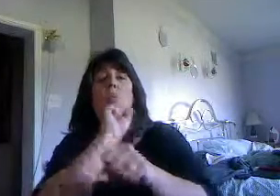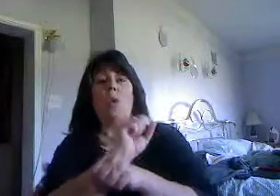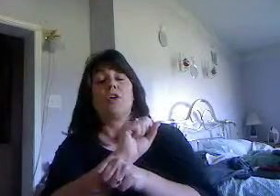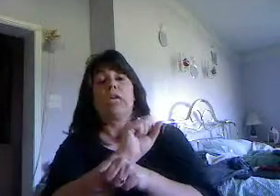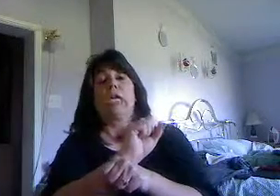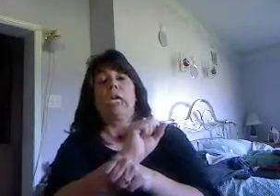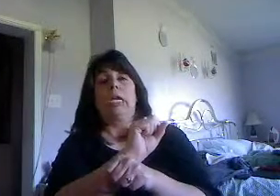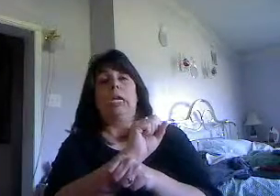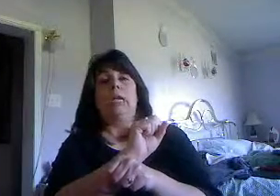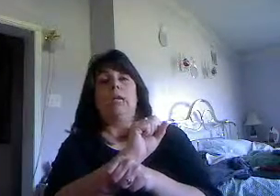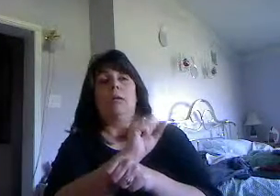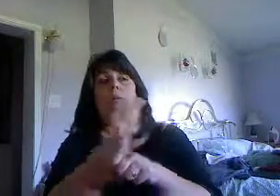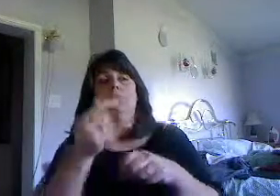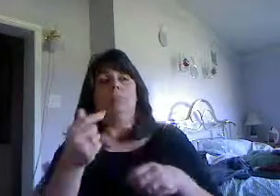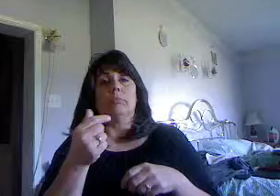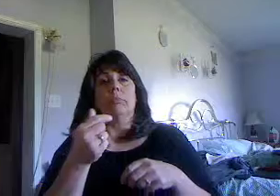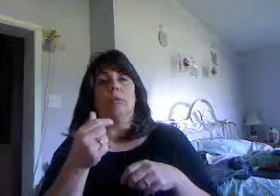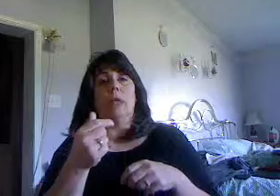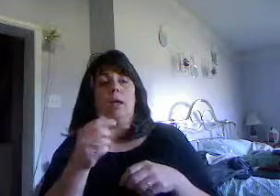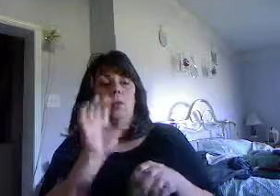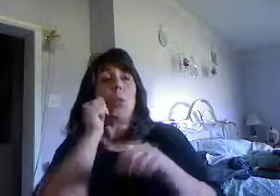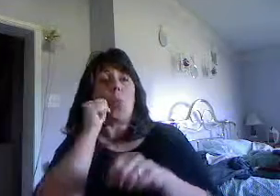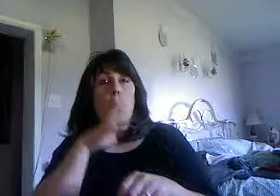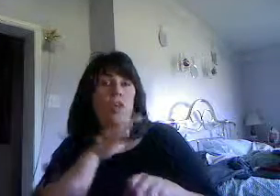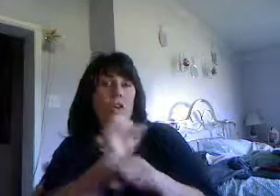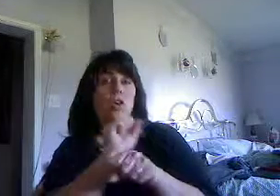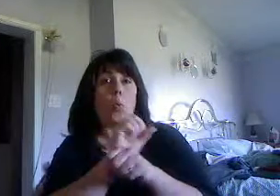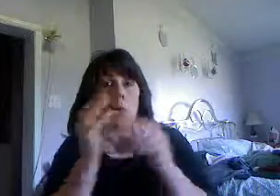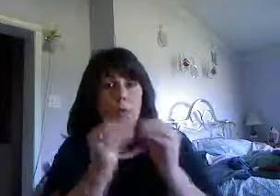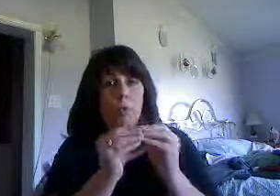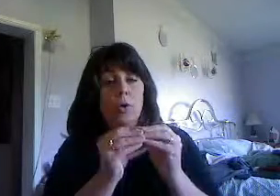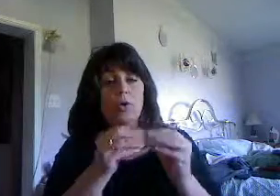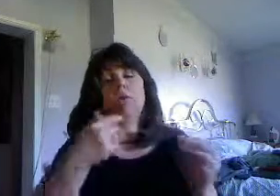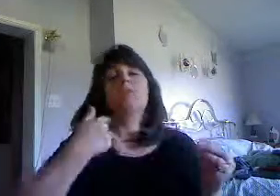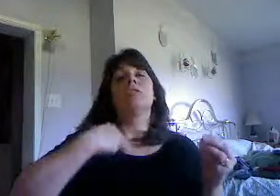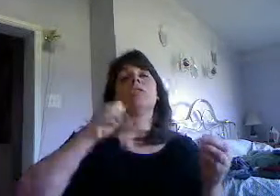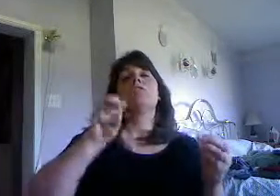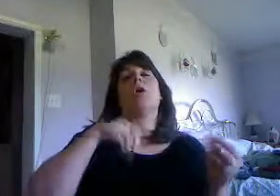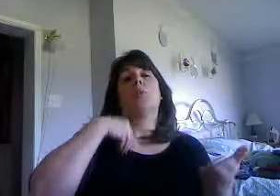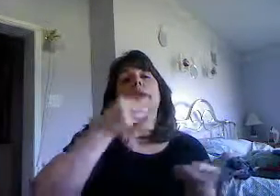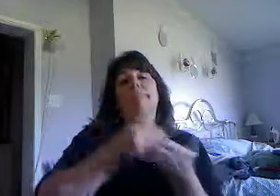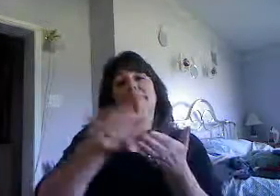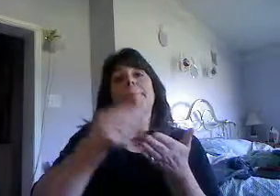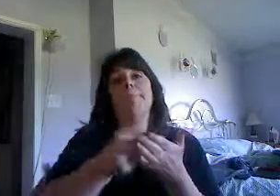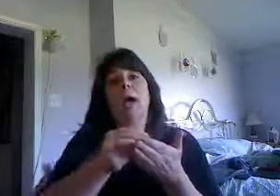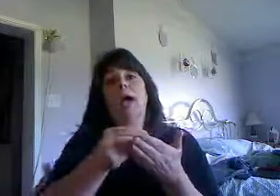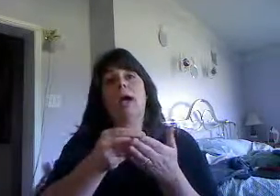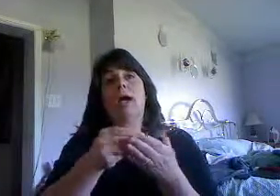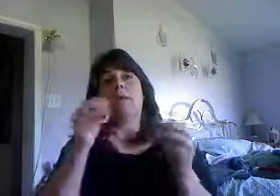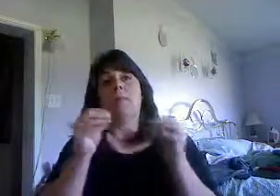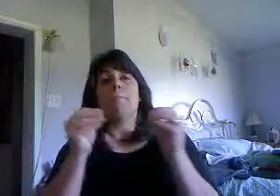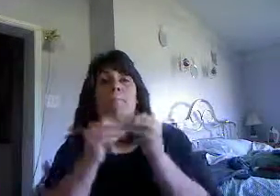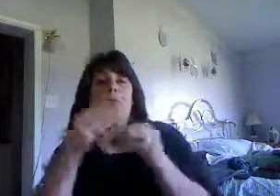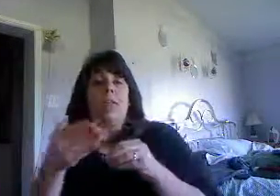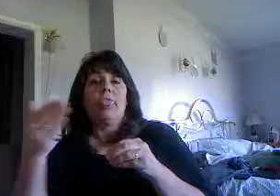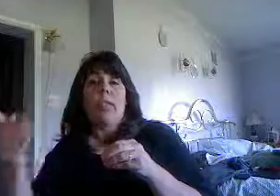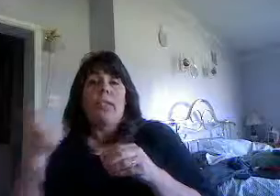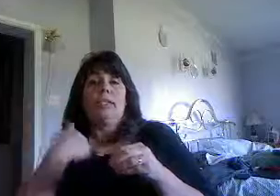purchase more services. We go out to dinner more. We take our clothes to the cleaners instead of washing them at home. We hire someone to clean